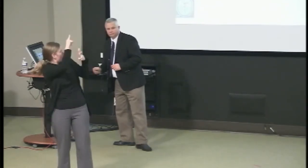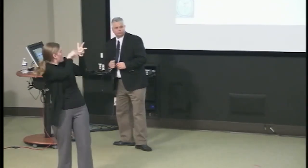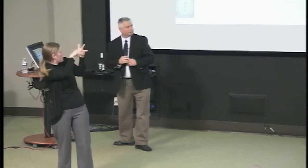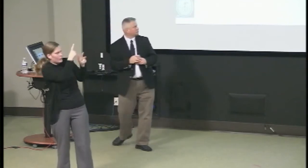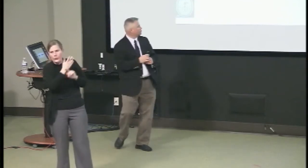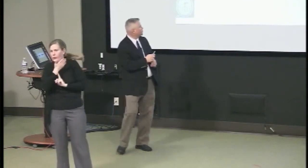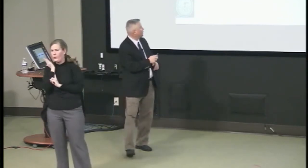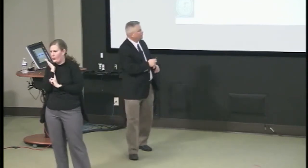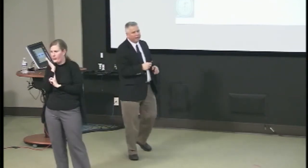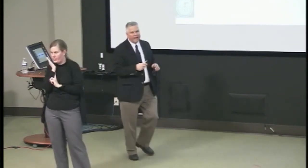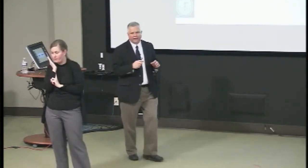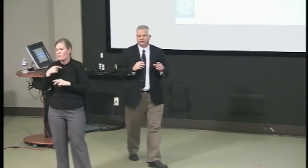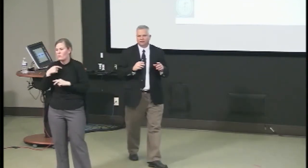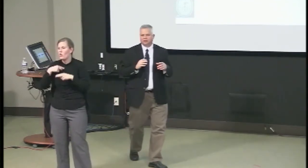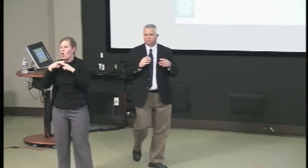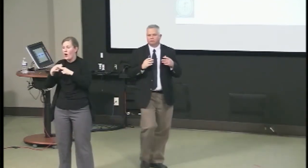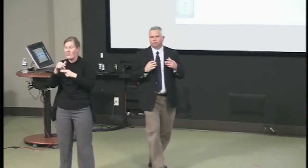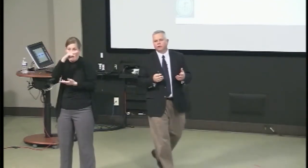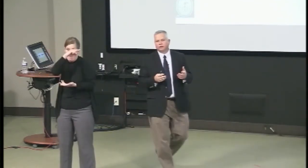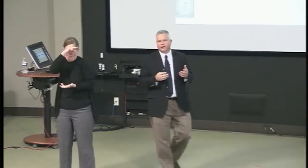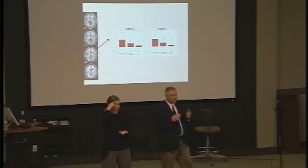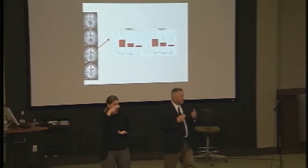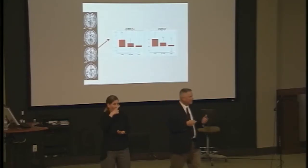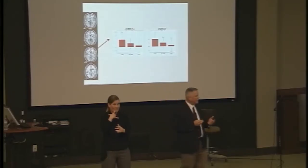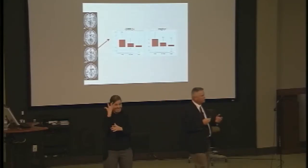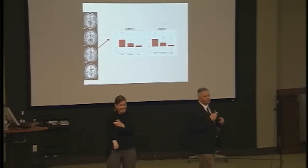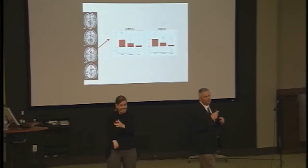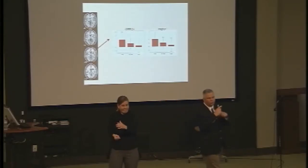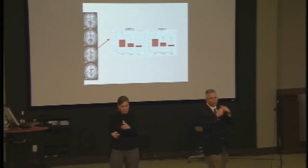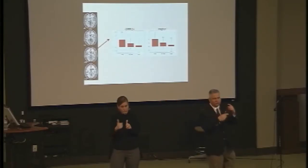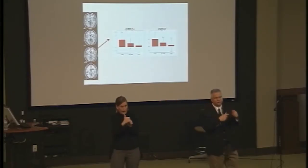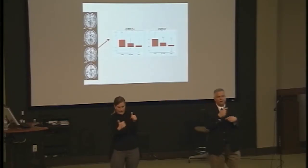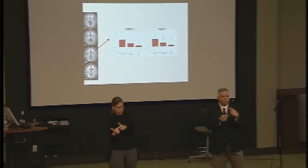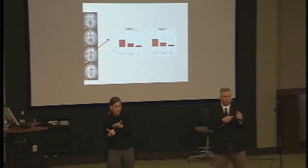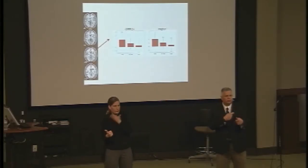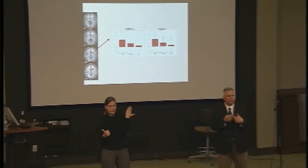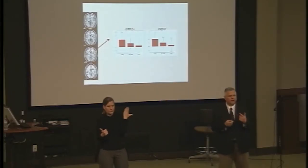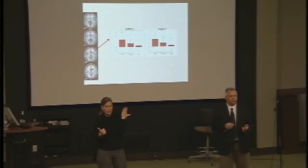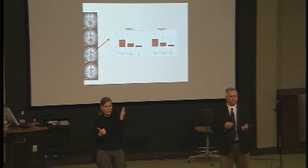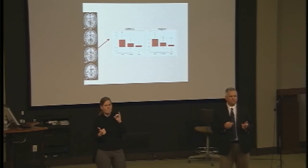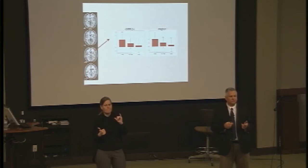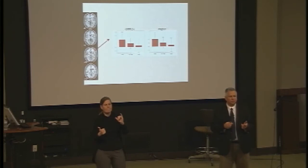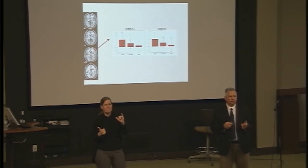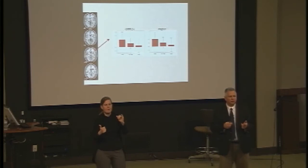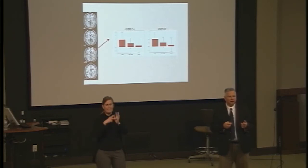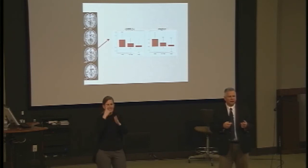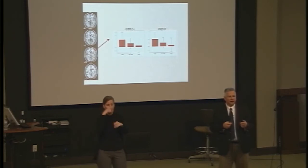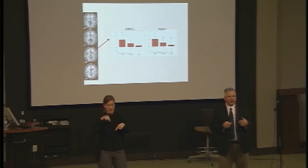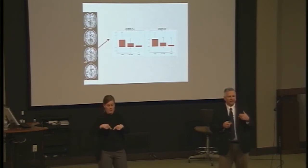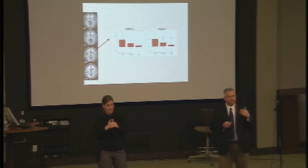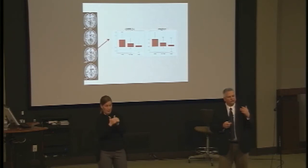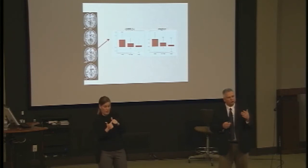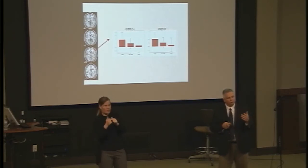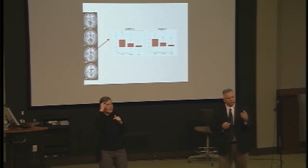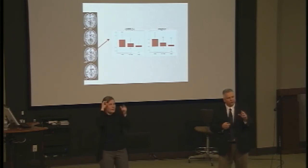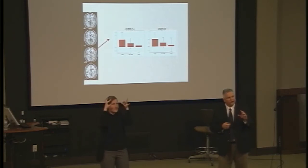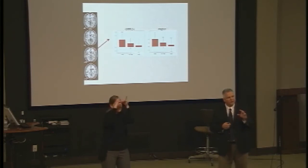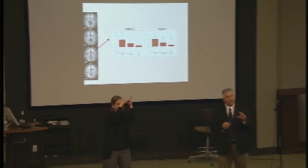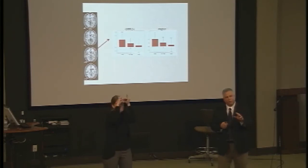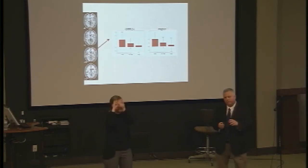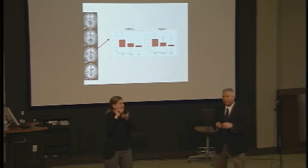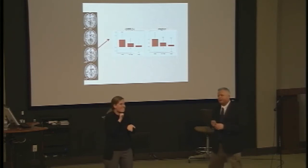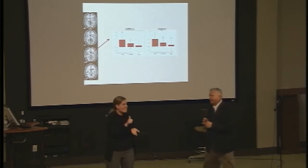reading that is poorly engaged the cortical-subcortical connections. And